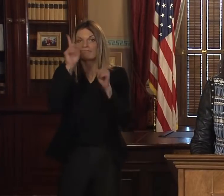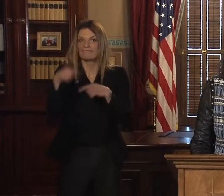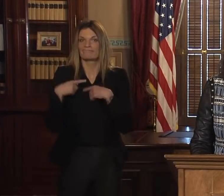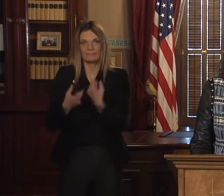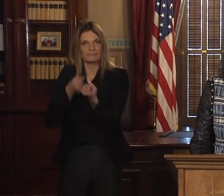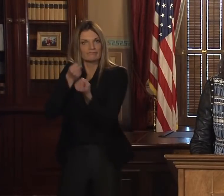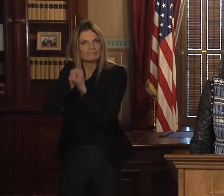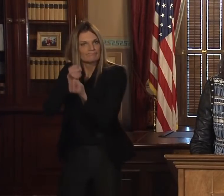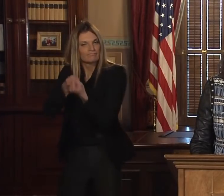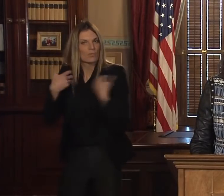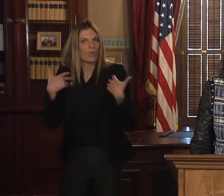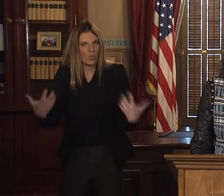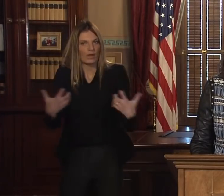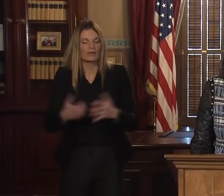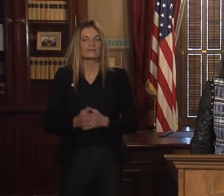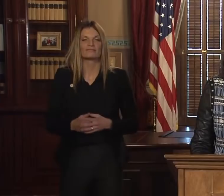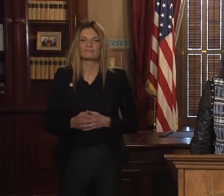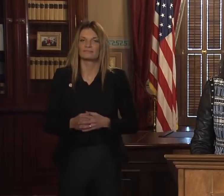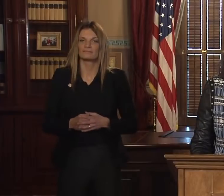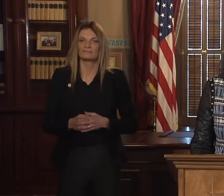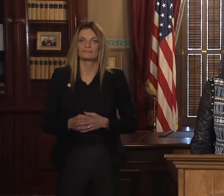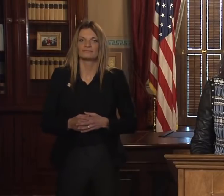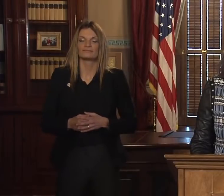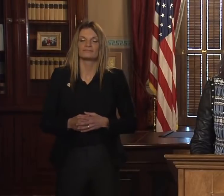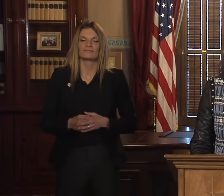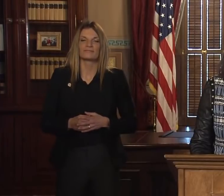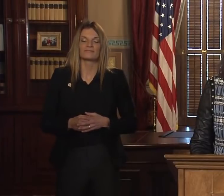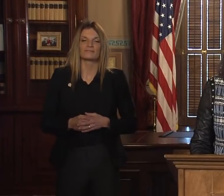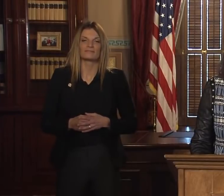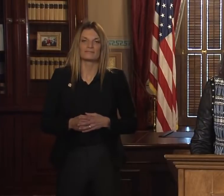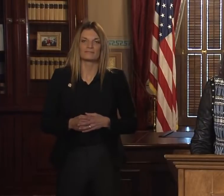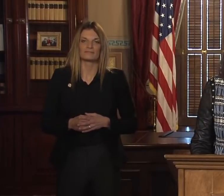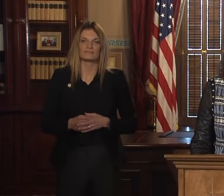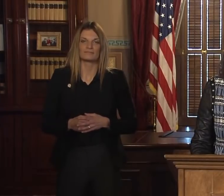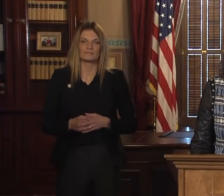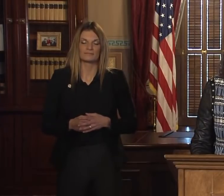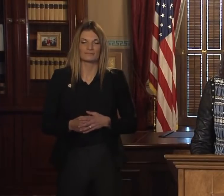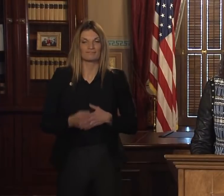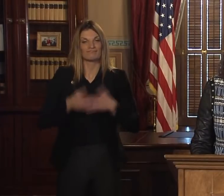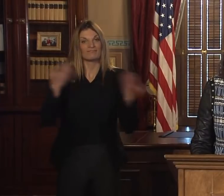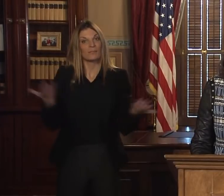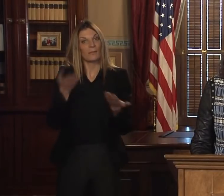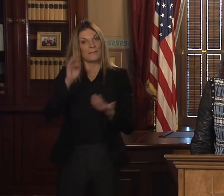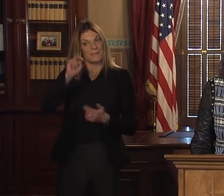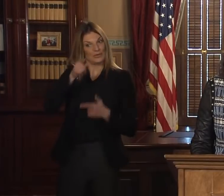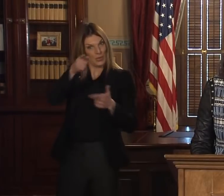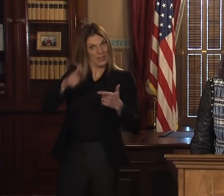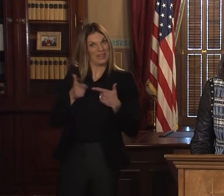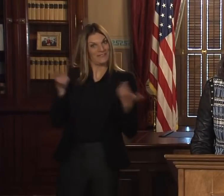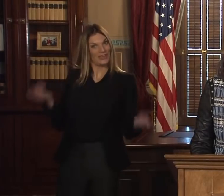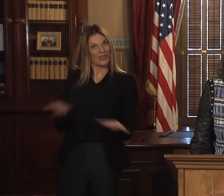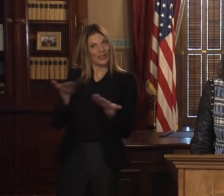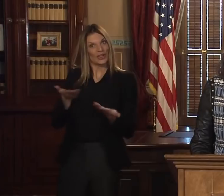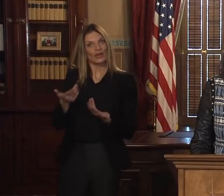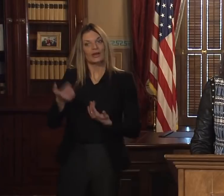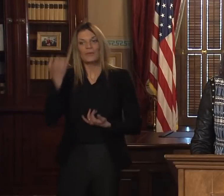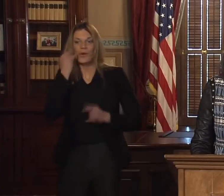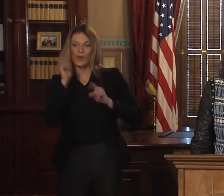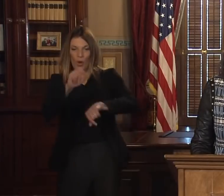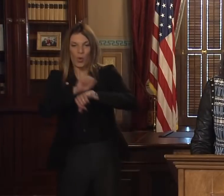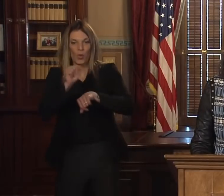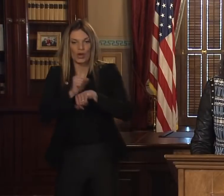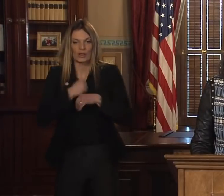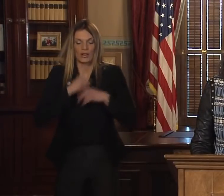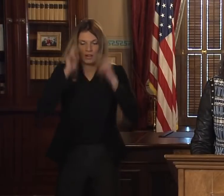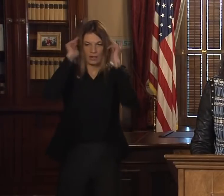ramp up and we continue to fight this virus. No Michigander should be worried about catching this virus at work. From